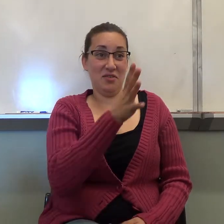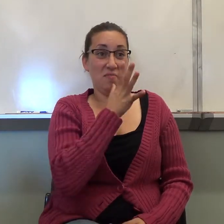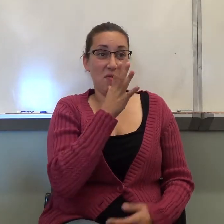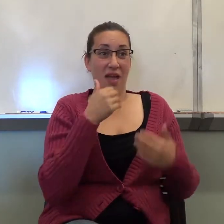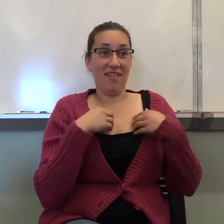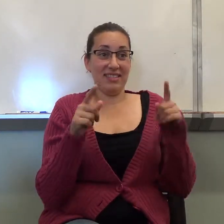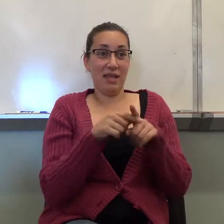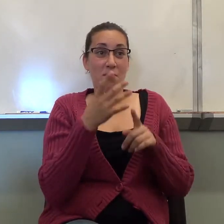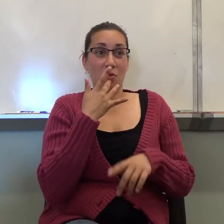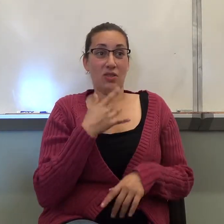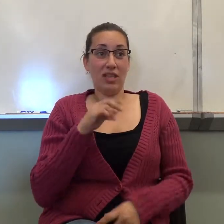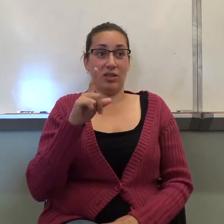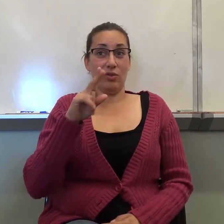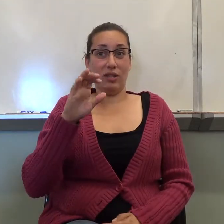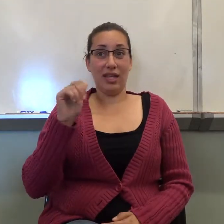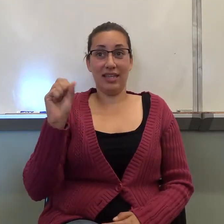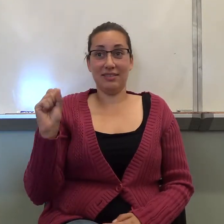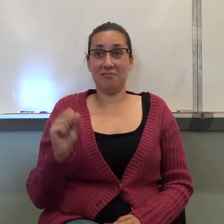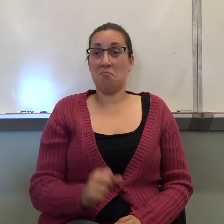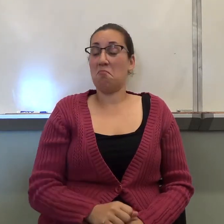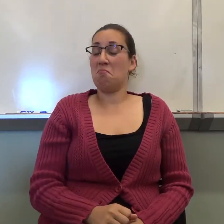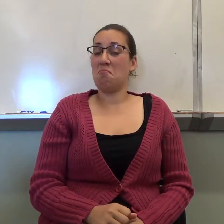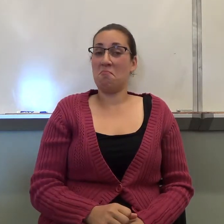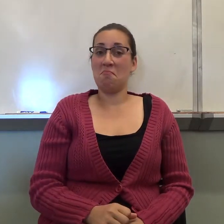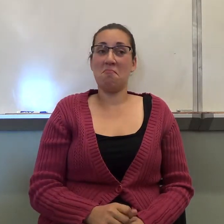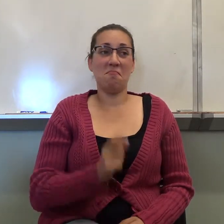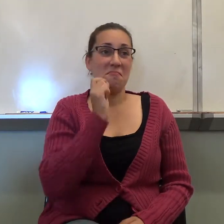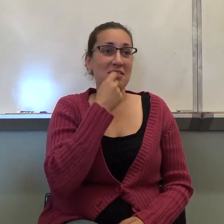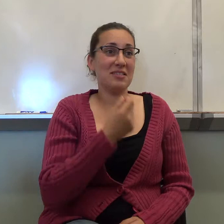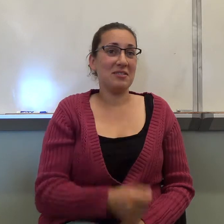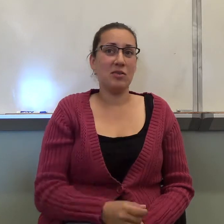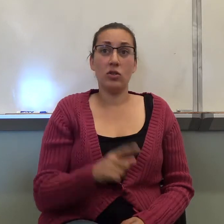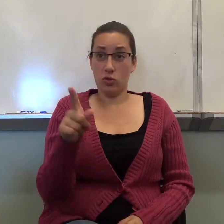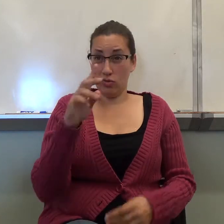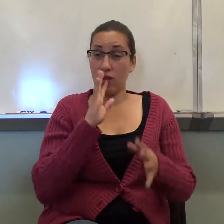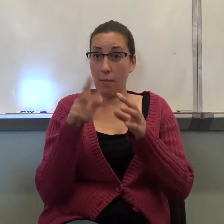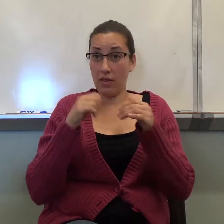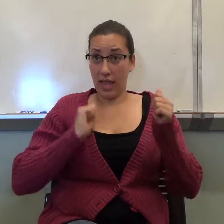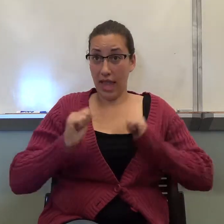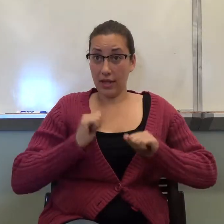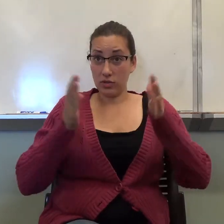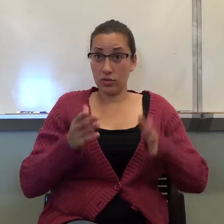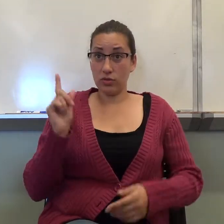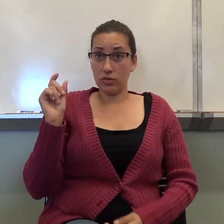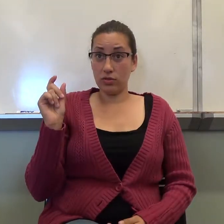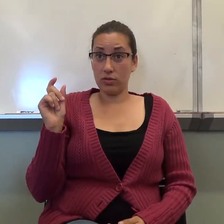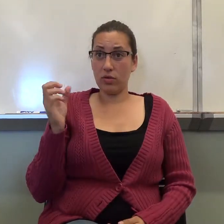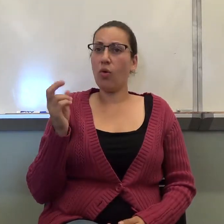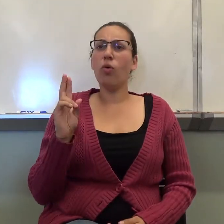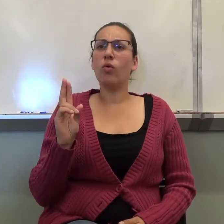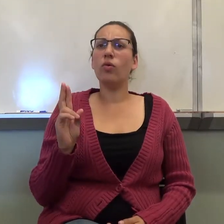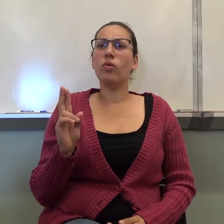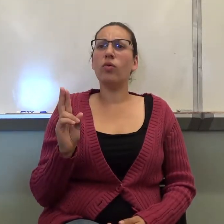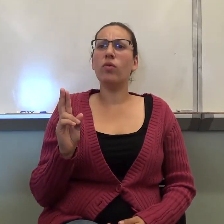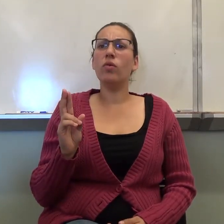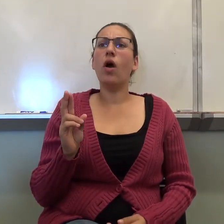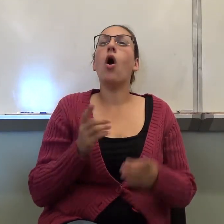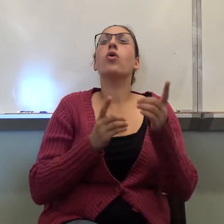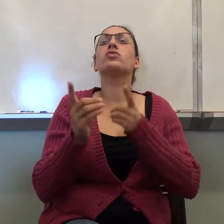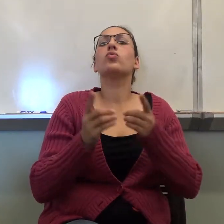This problem is all about getting the notation clear in your mind and using the notation. But if you use it,